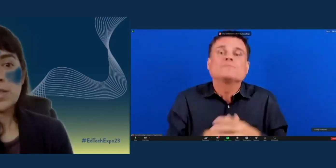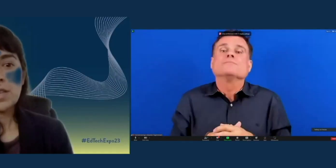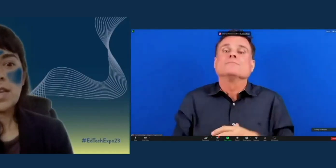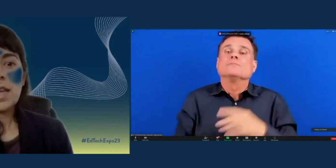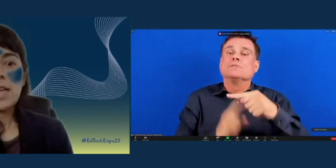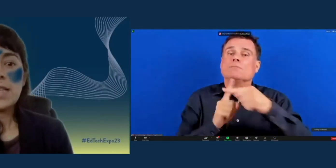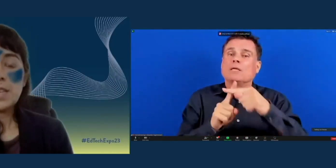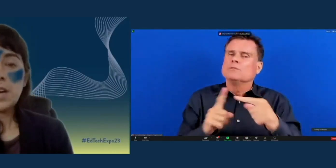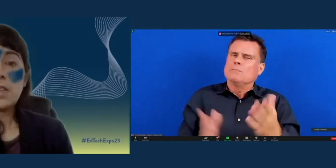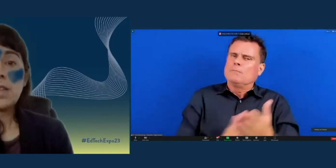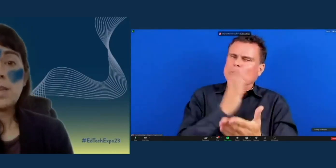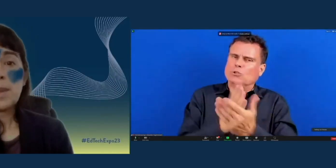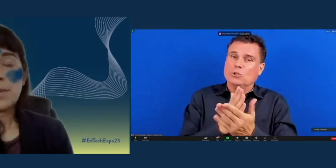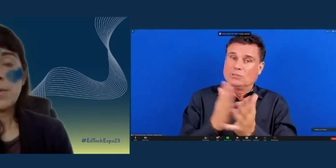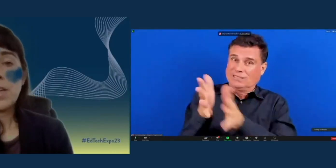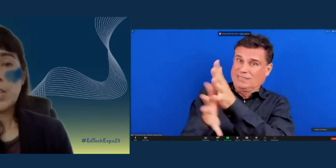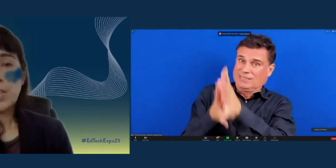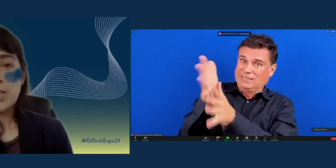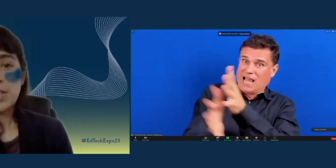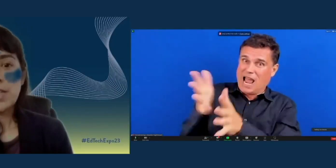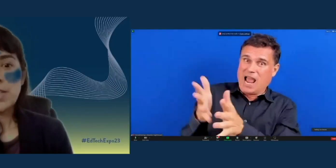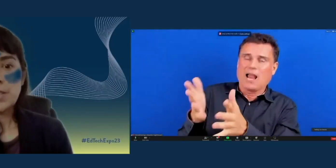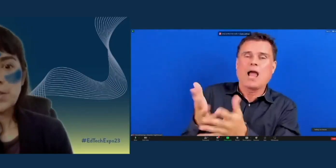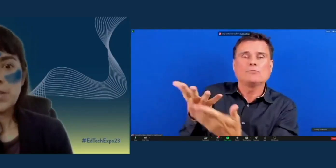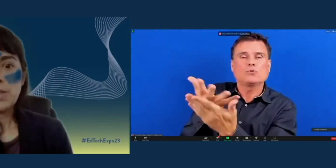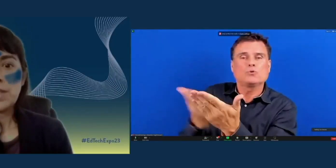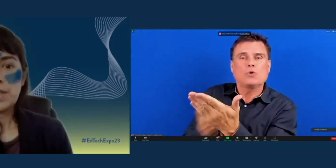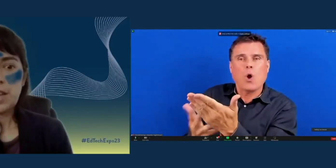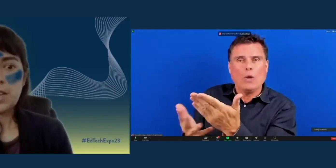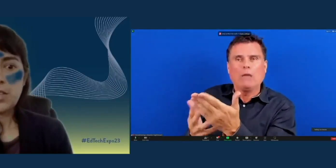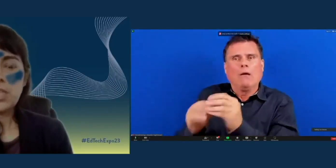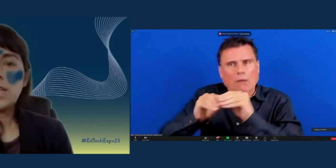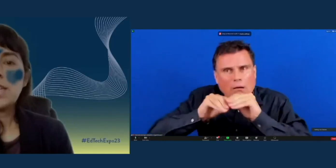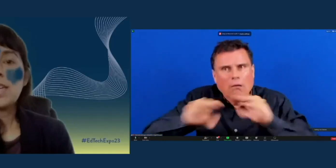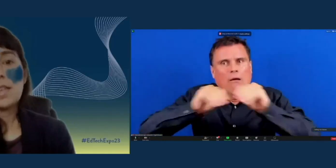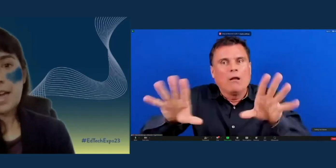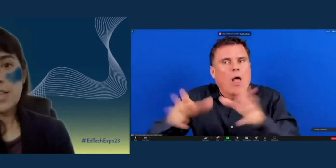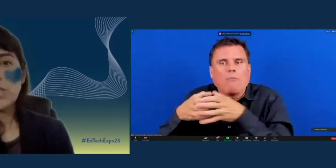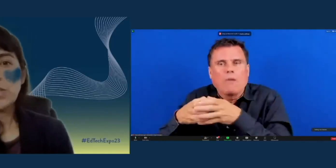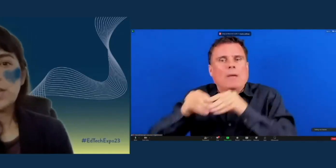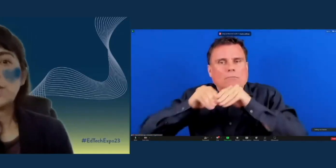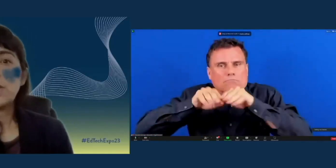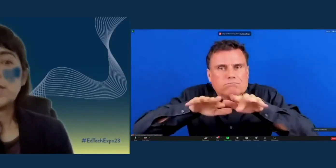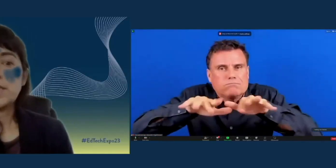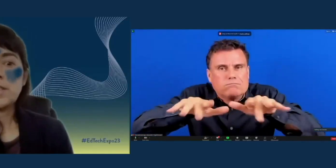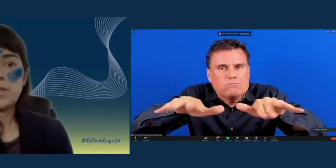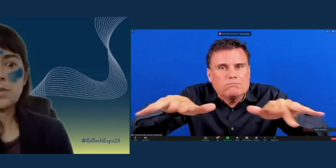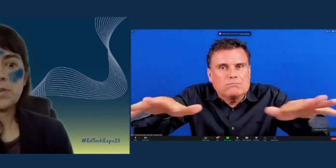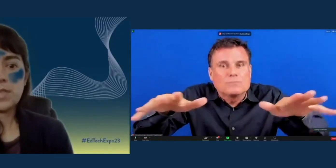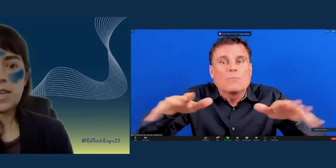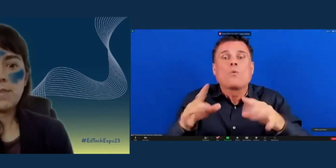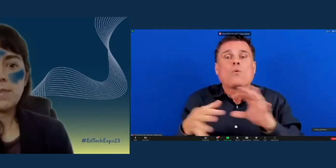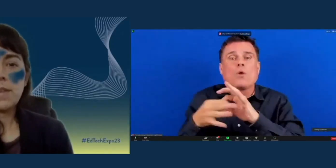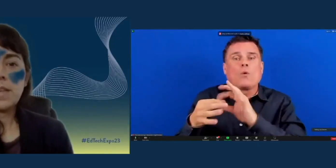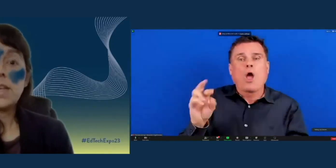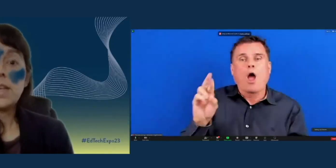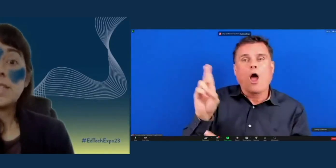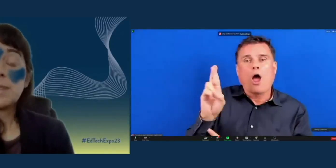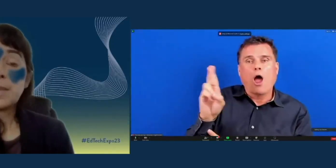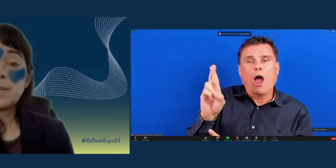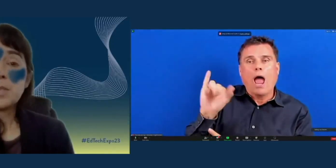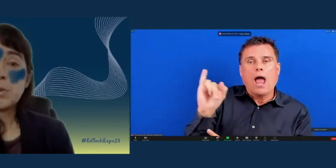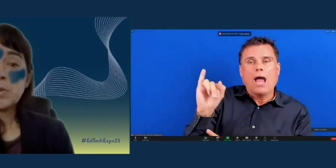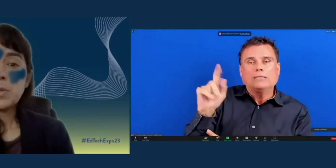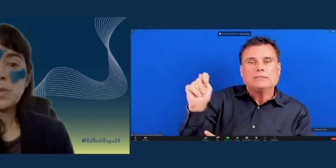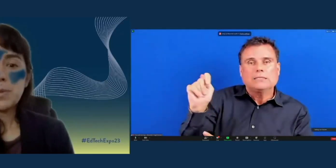storybooks, ACR, led by the Rochester Institute of Technology, National Technical Institute for the Deaf,